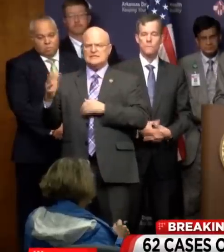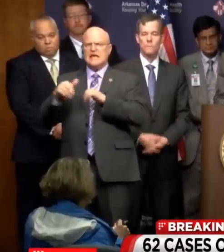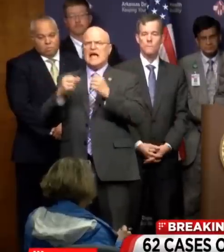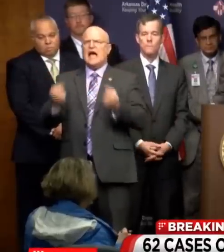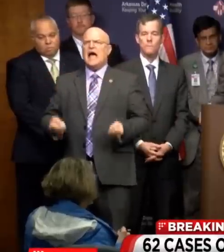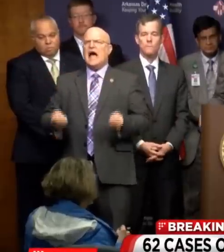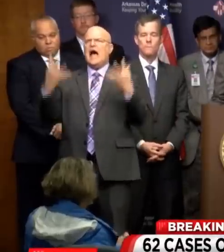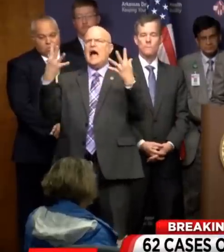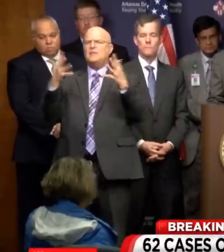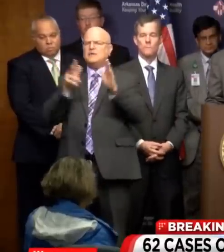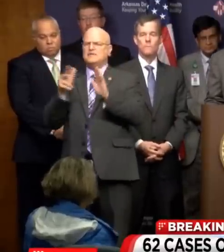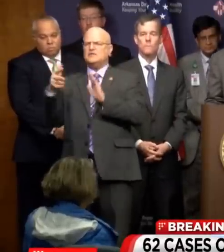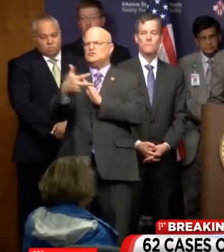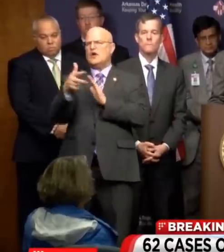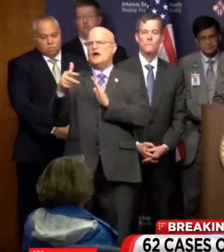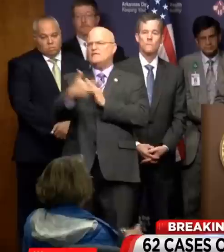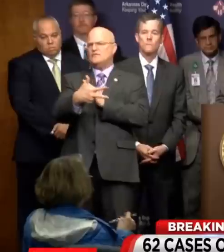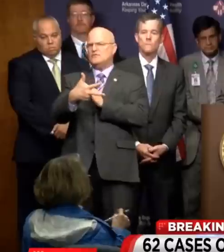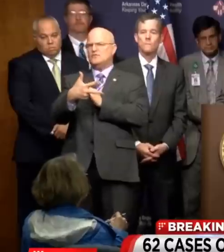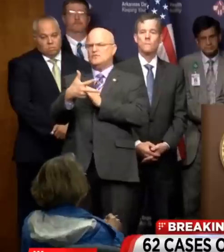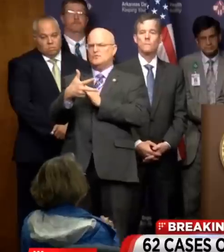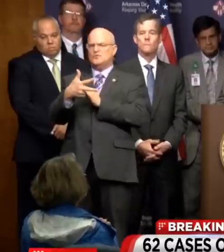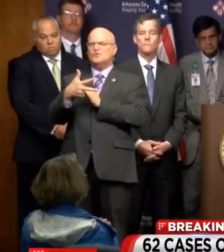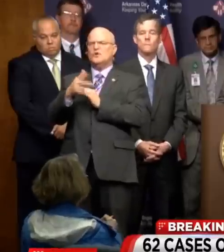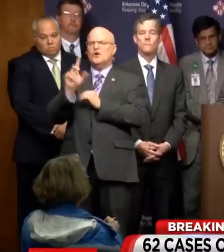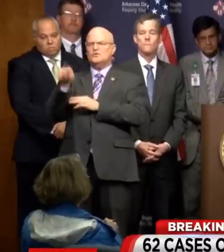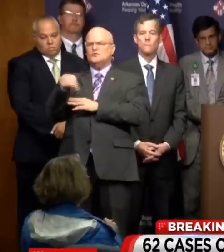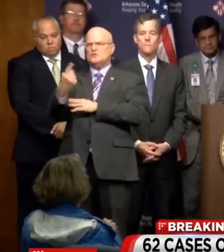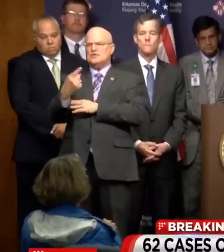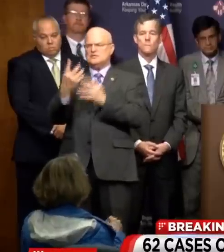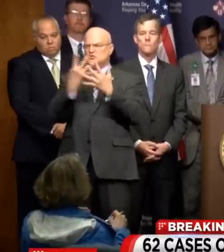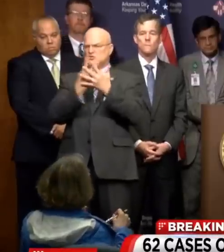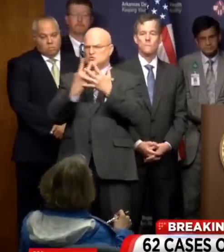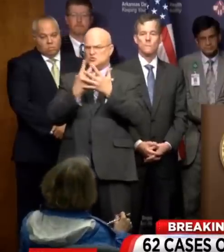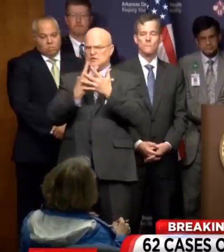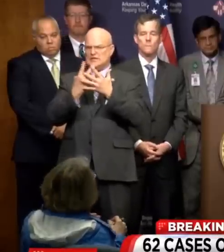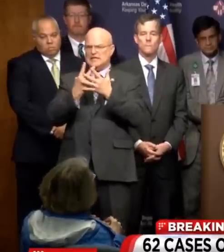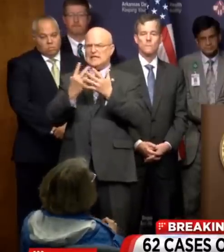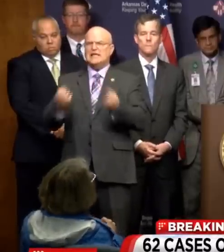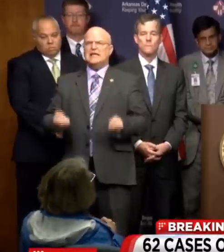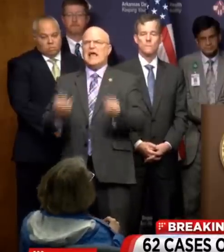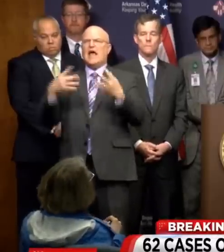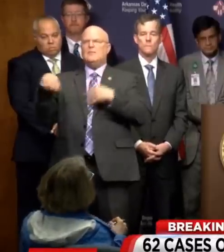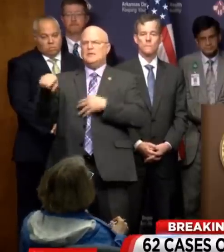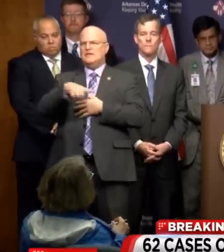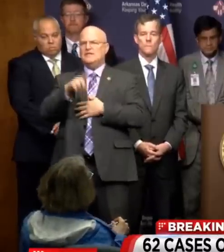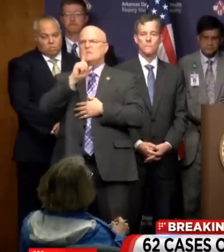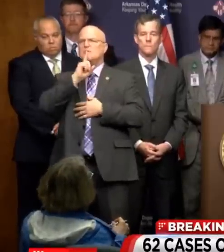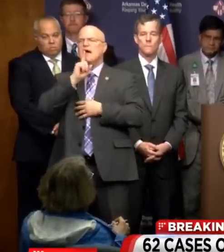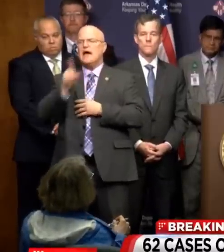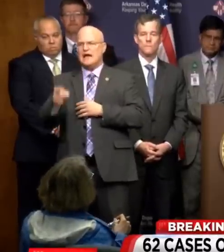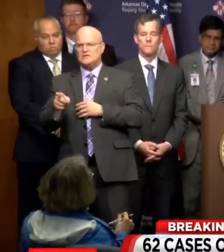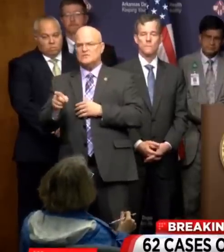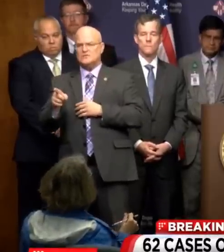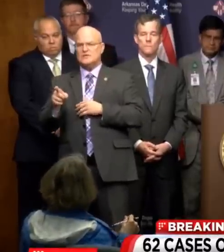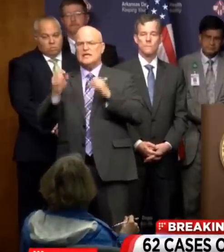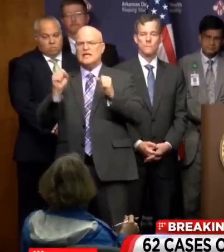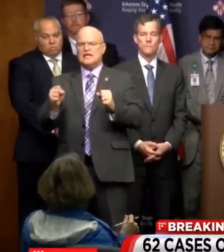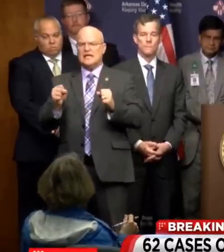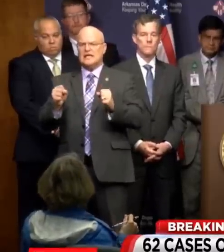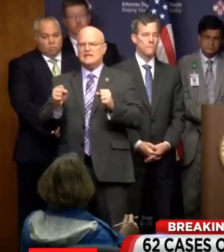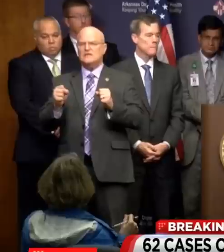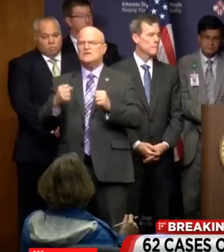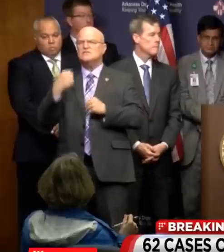How many of the drive-throughs are strictly screening, and how many of them actually can you